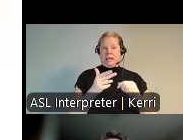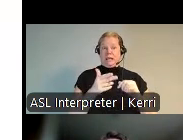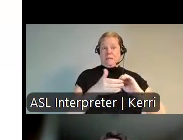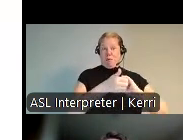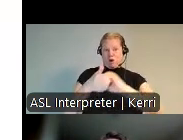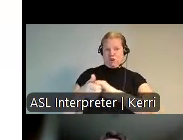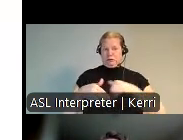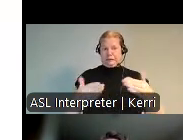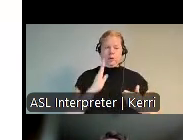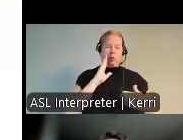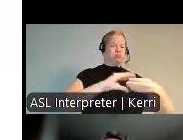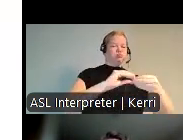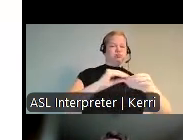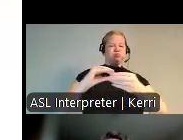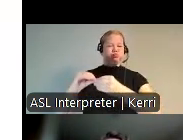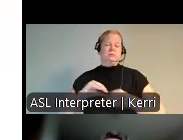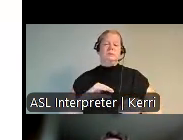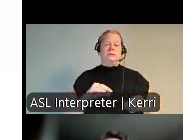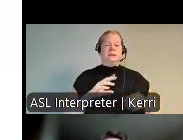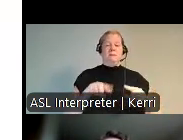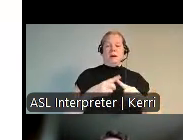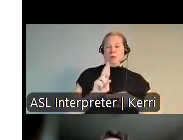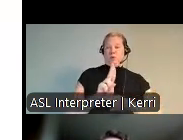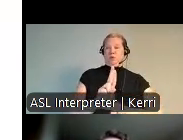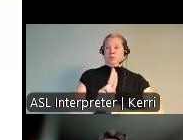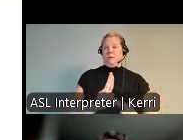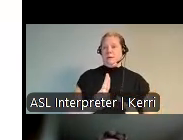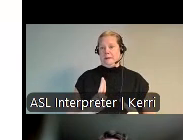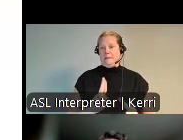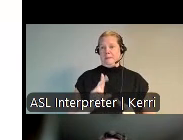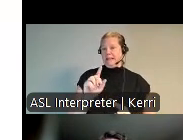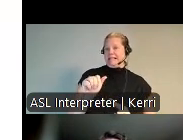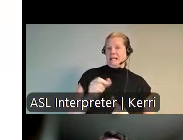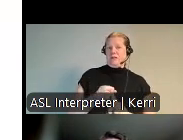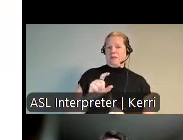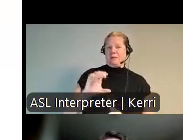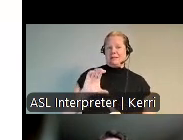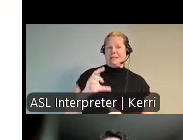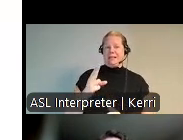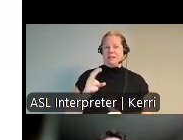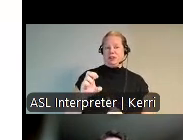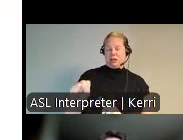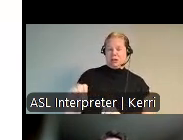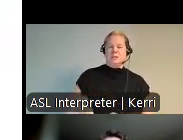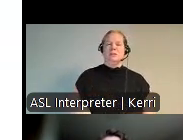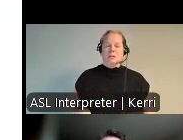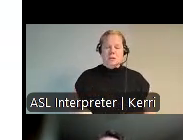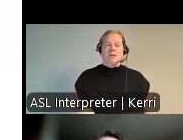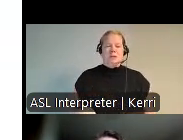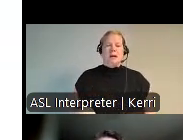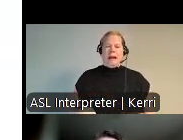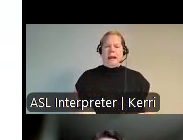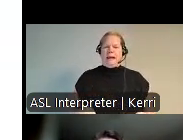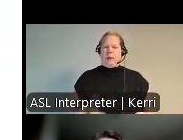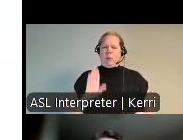will share their stories about using the data from the CHES for action. And then, as I said,